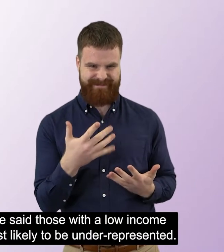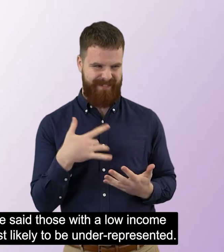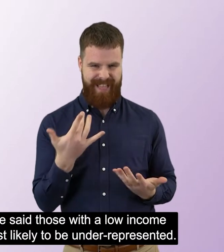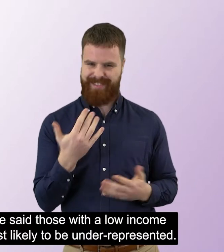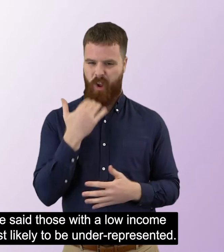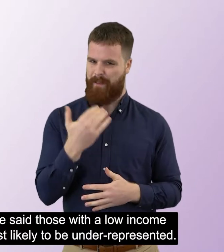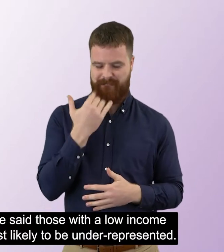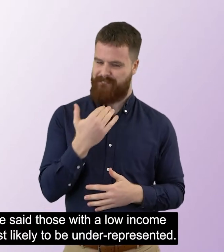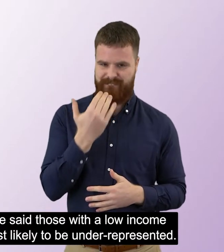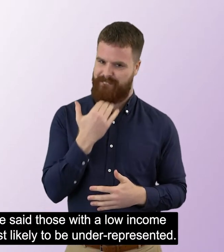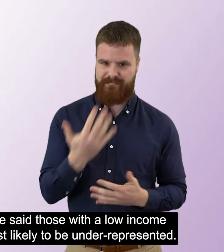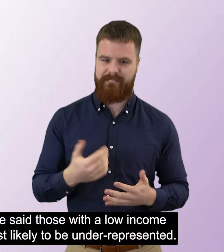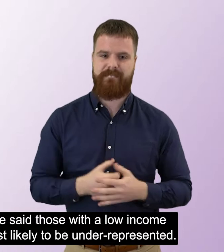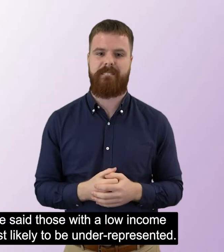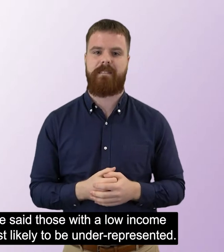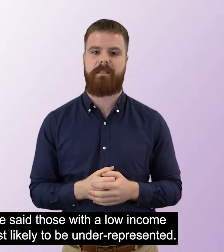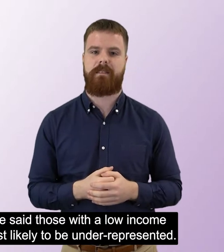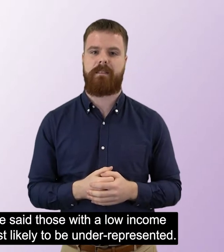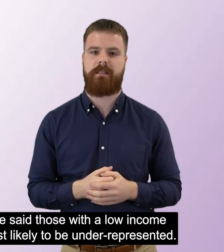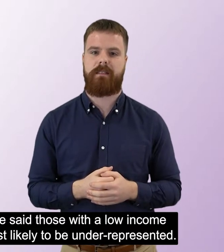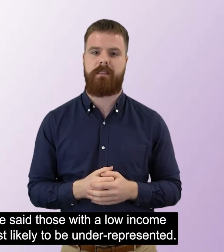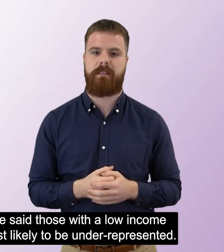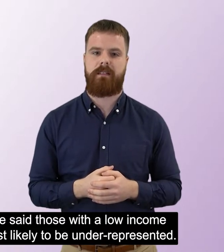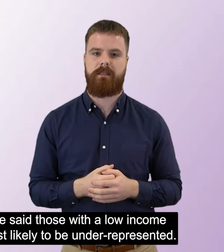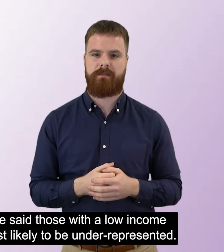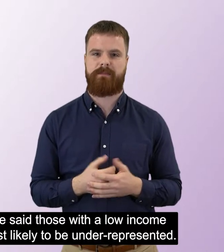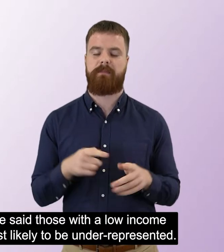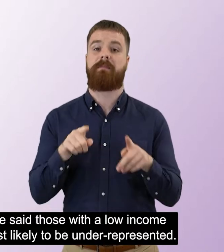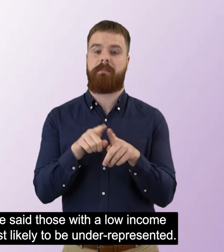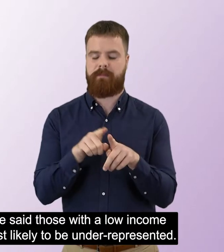people said those with a low income are most likely to be underrepresented.